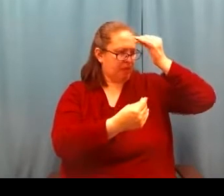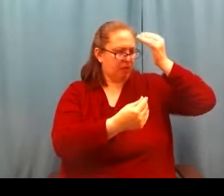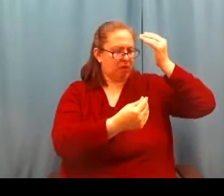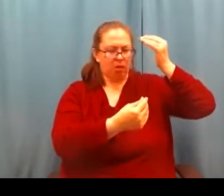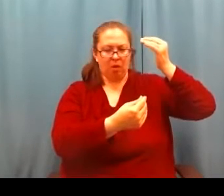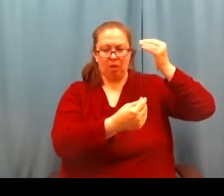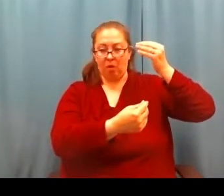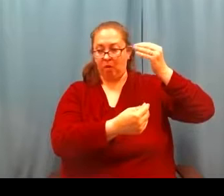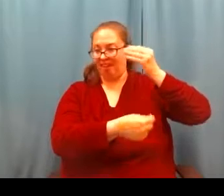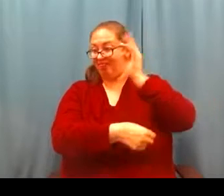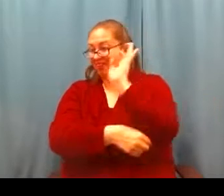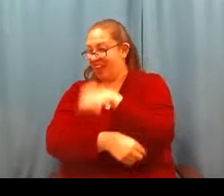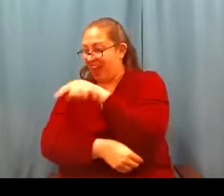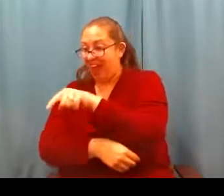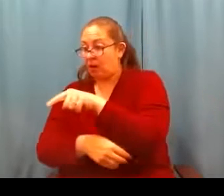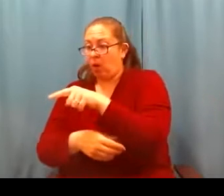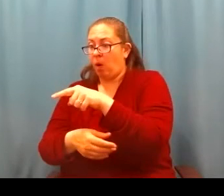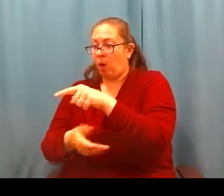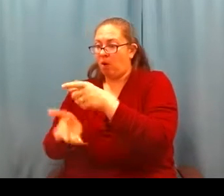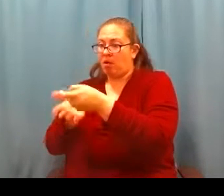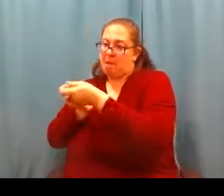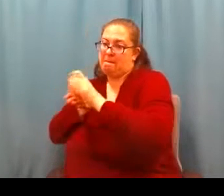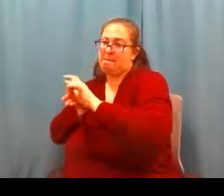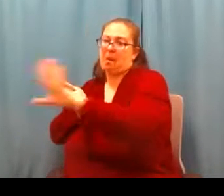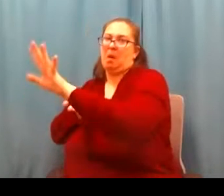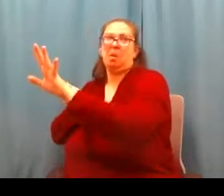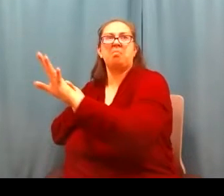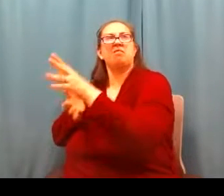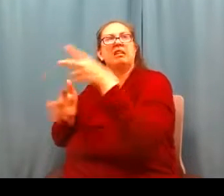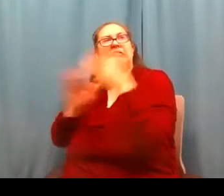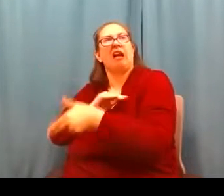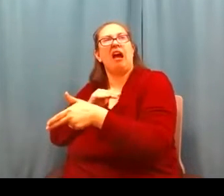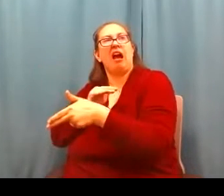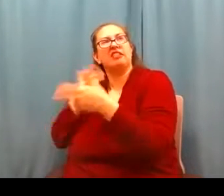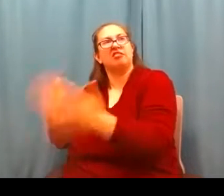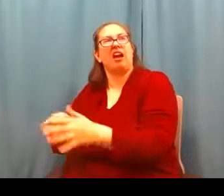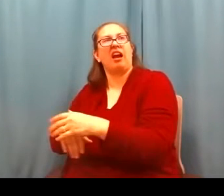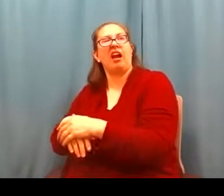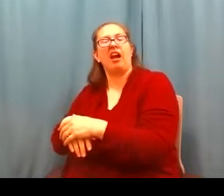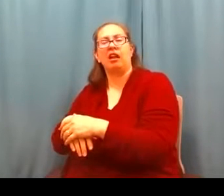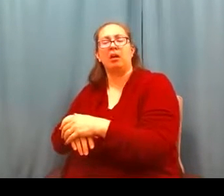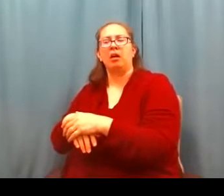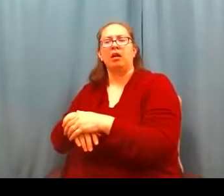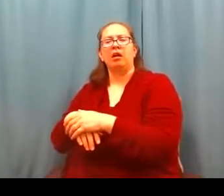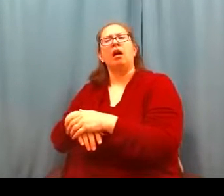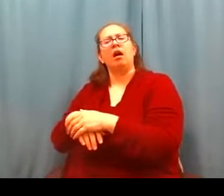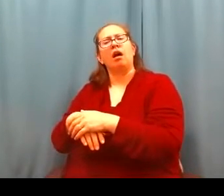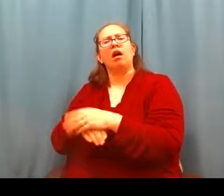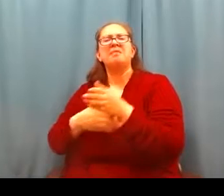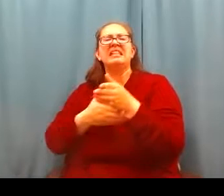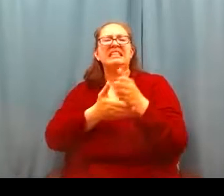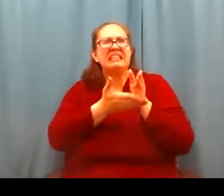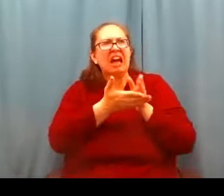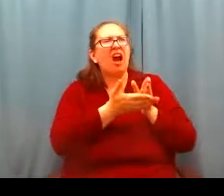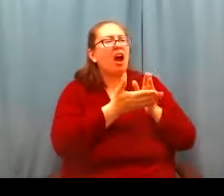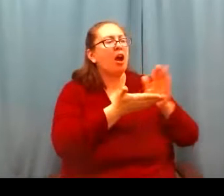one thing that we could totally cut out. More likely, we would make some cuts across the